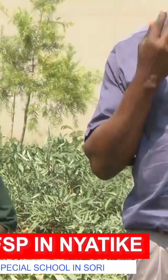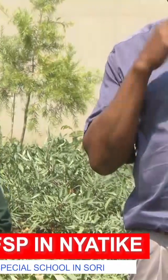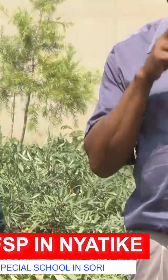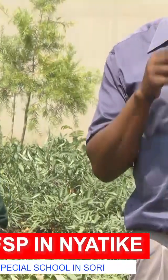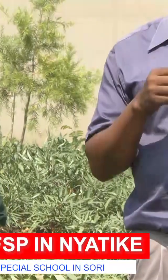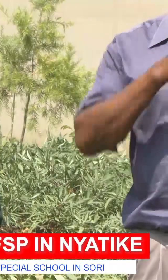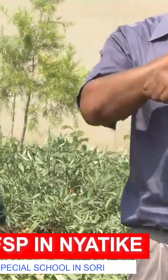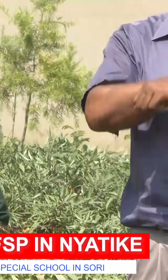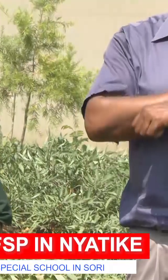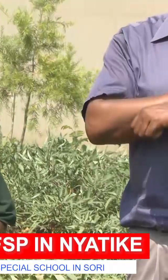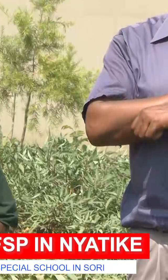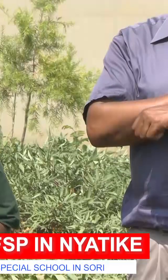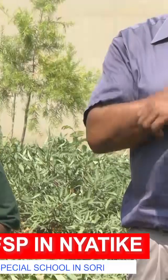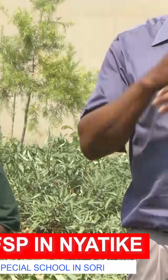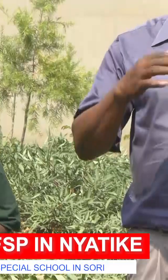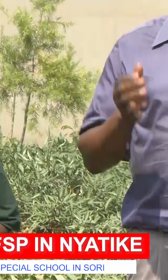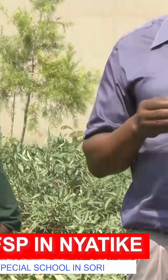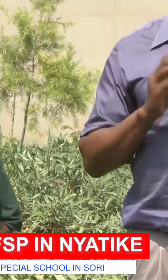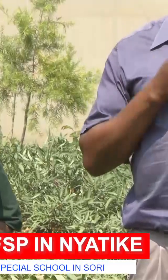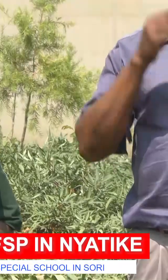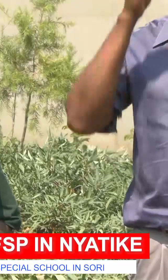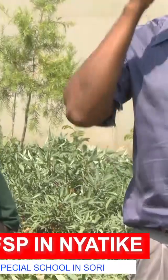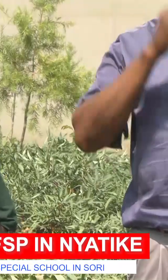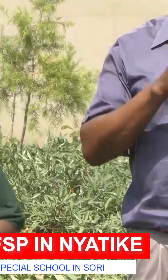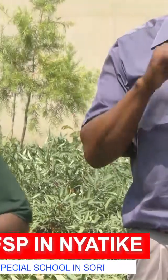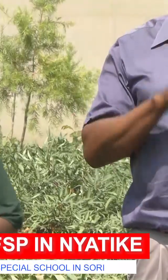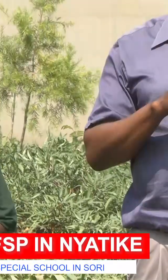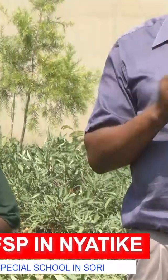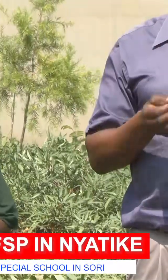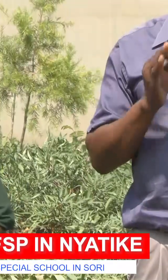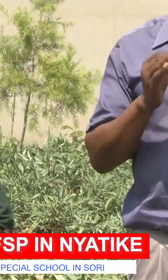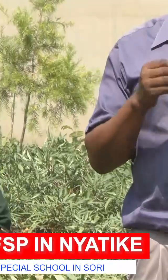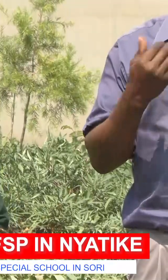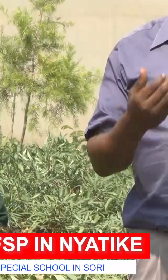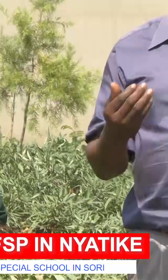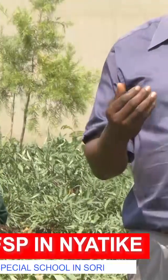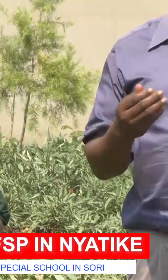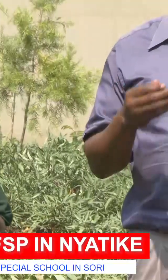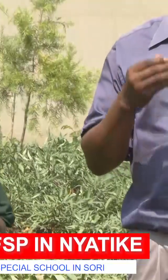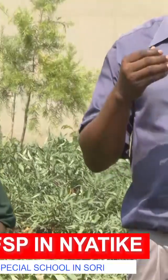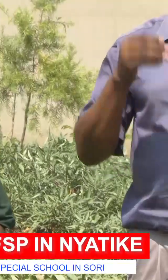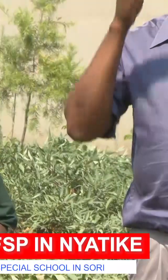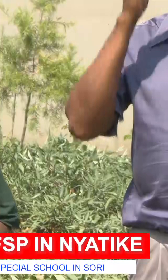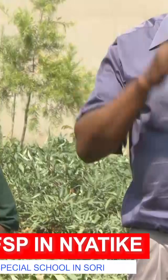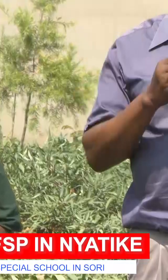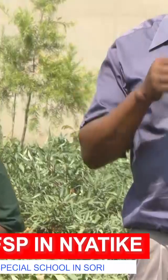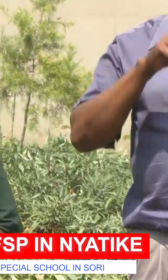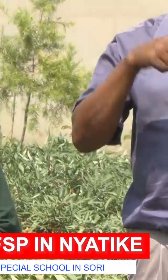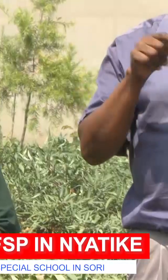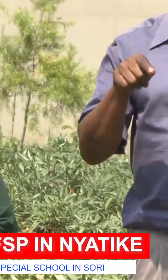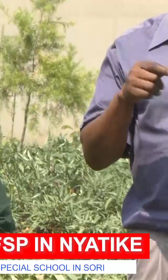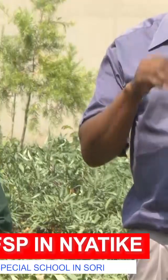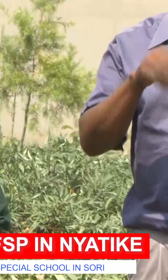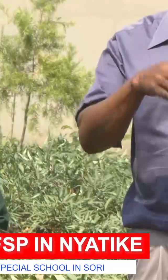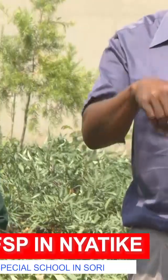school setup, and we believe when children learn about these good practices, about agriculture,